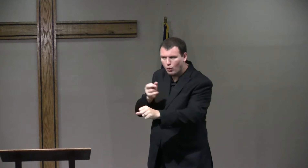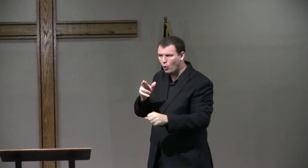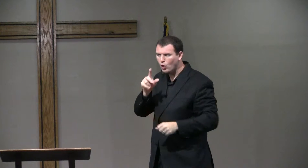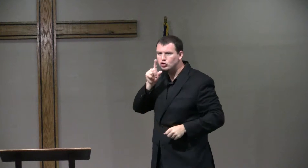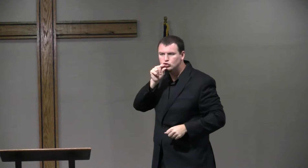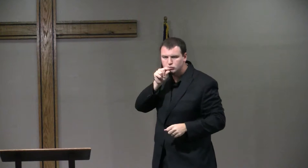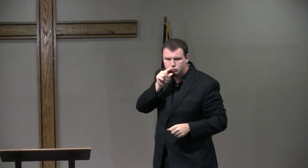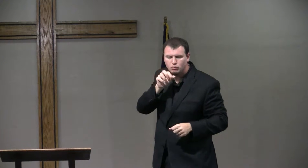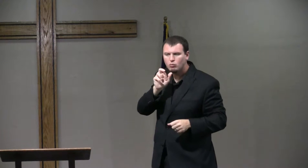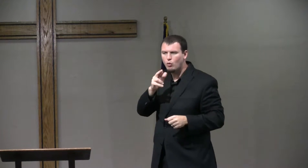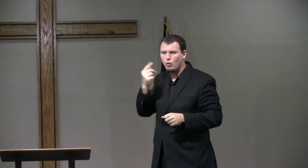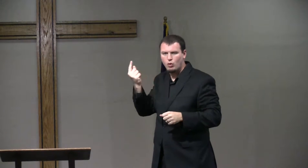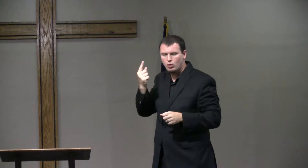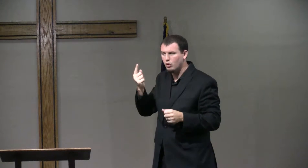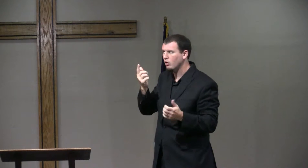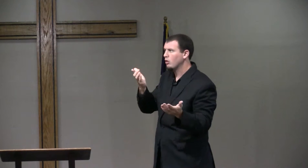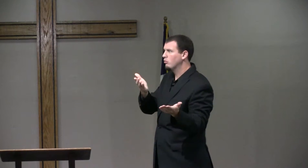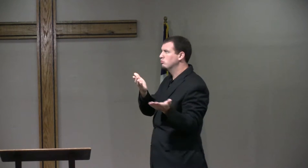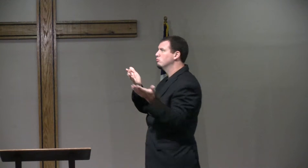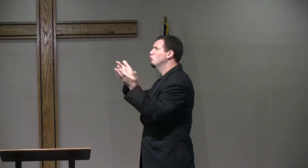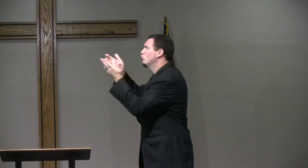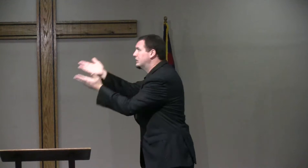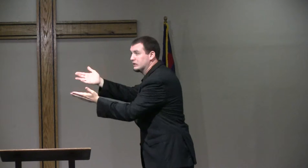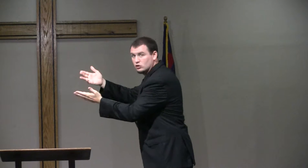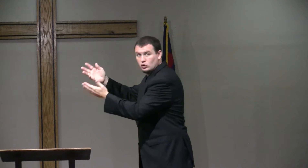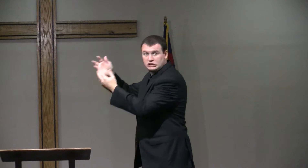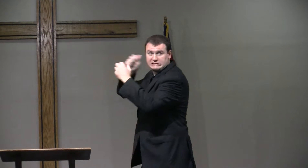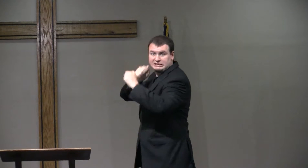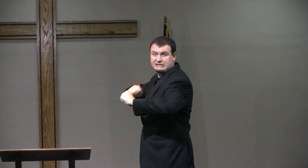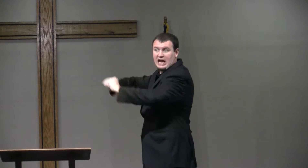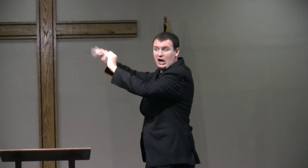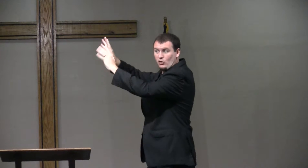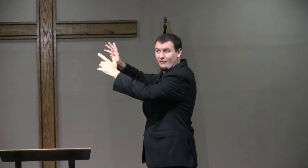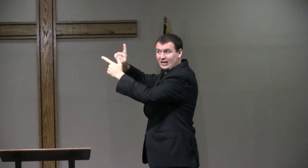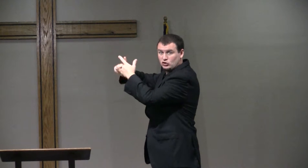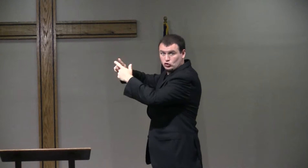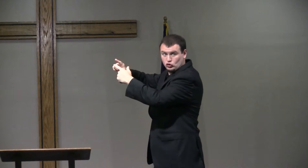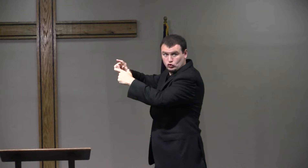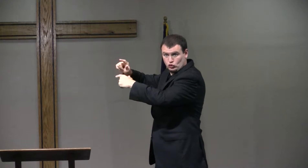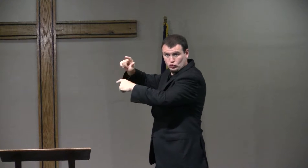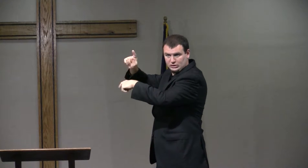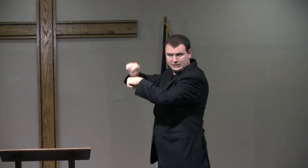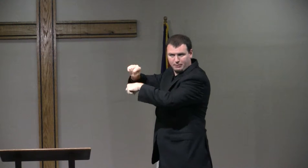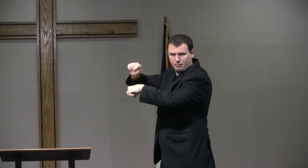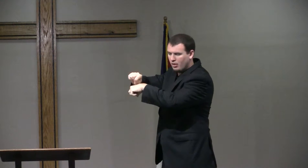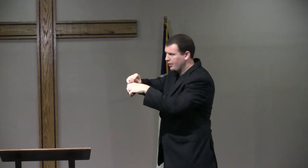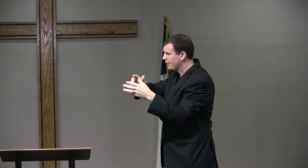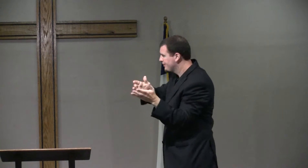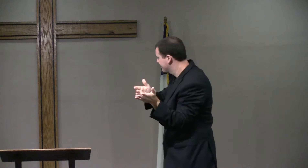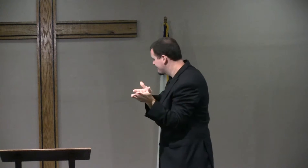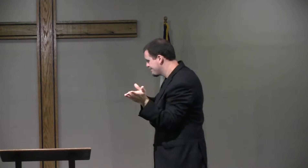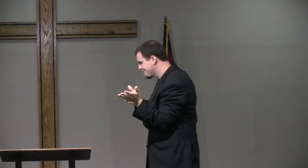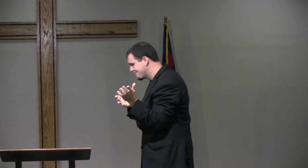it is talking about when they brought their gifts, their sacrifices to the